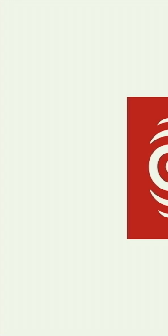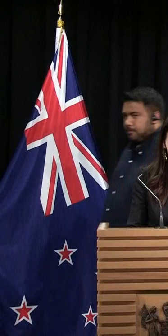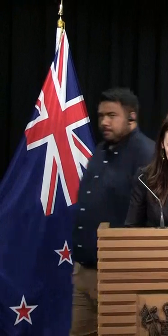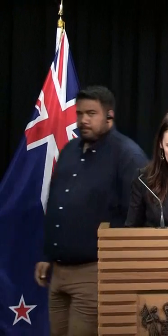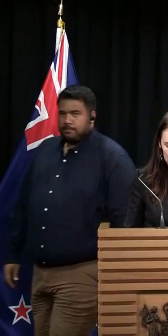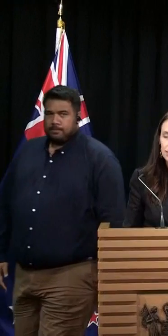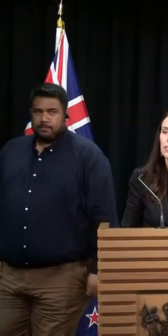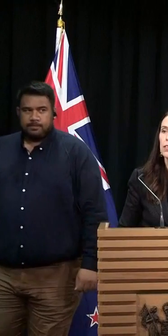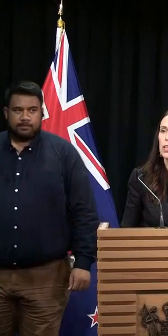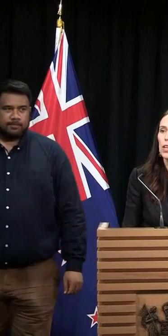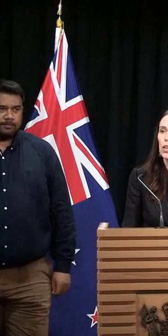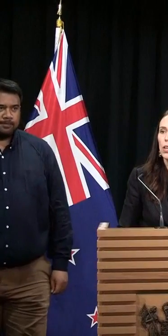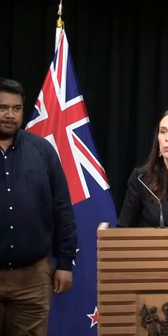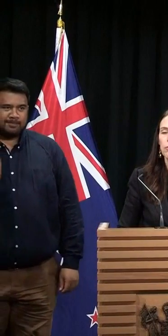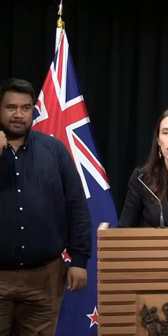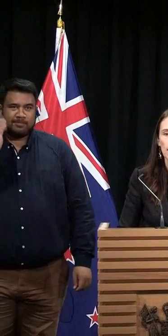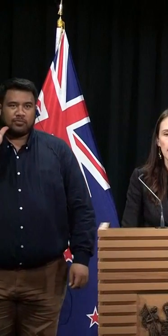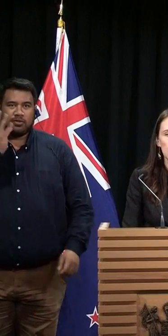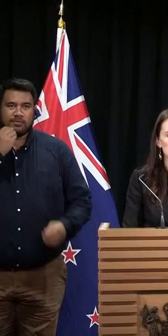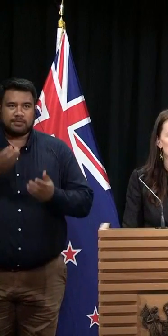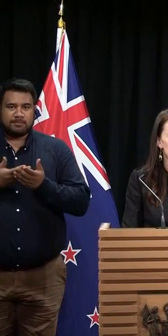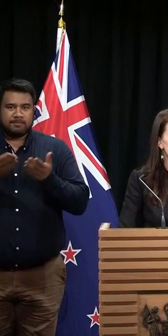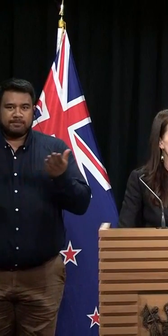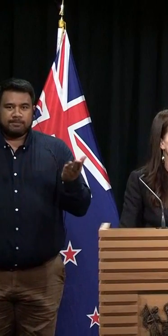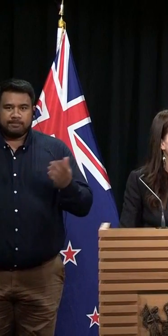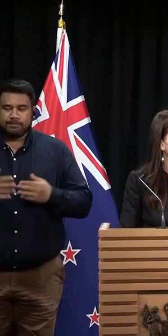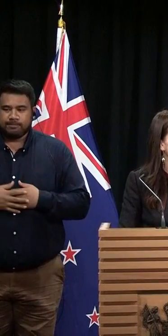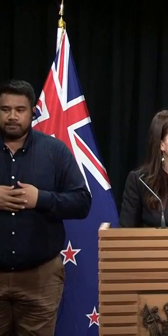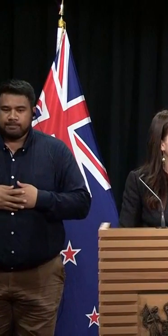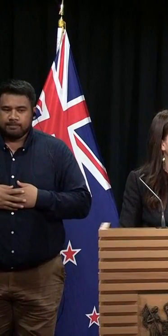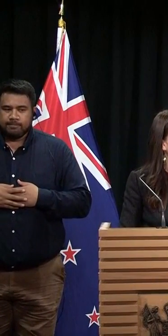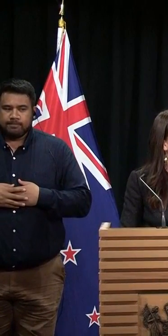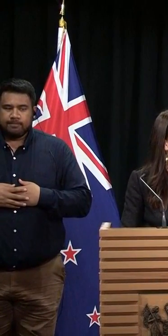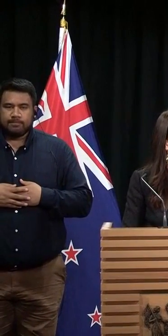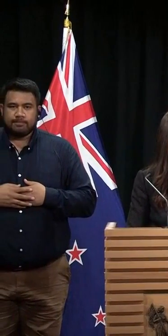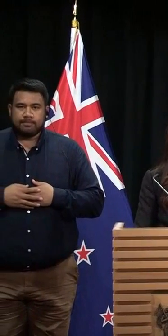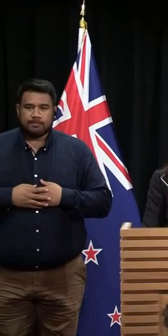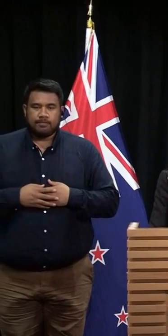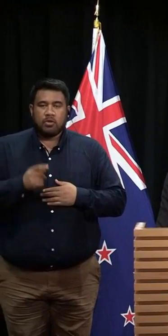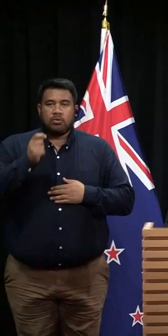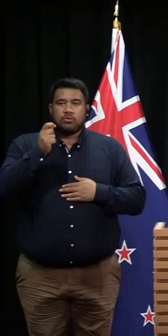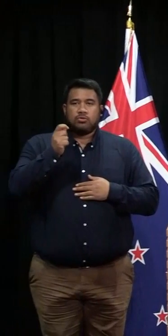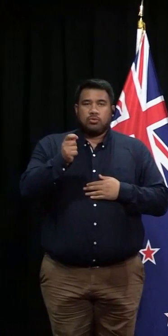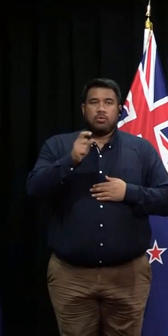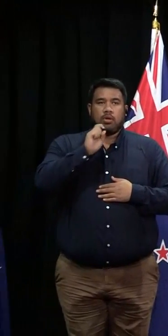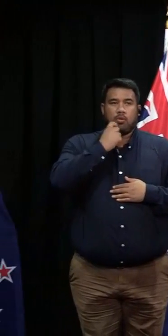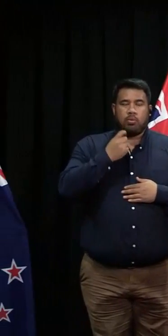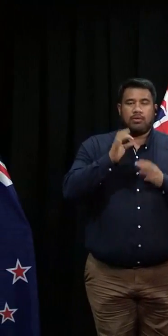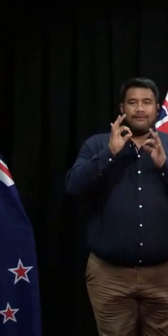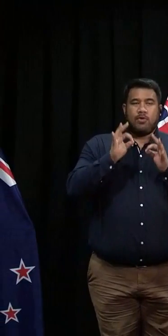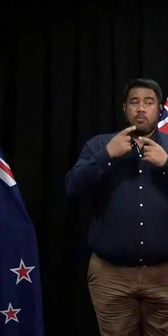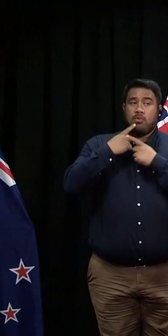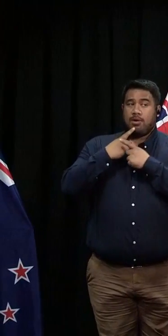Good afternoon, everyone. But before I make a formal announcement this afternoon, I'll give you a